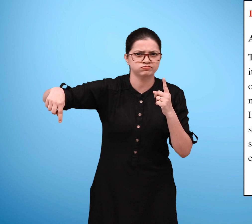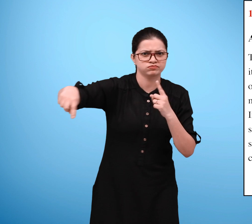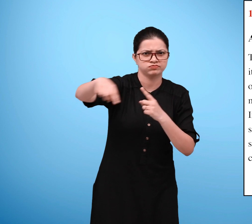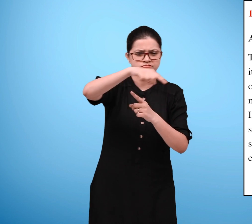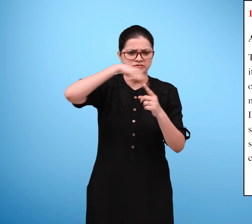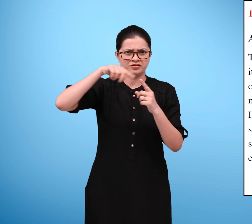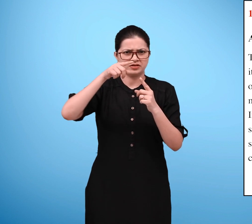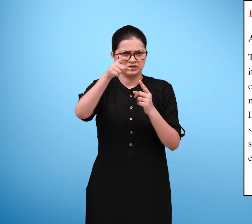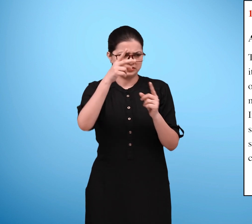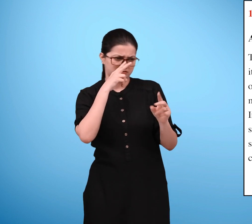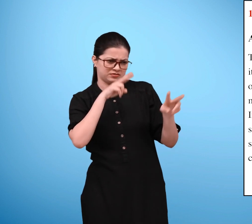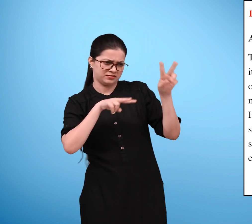Observe the motion of the stone.